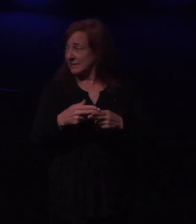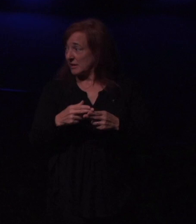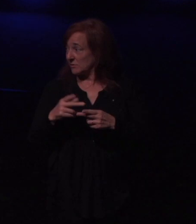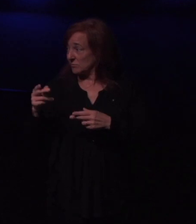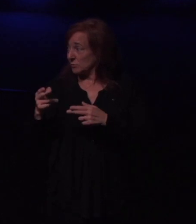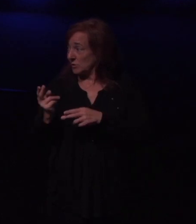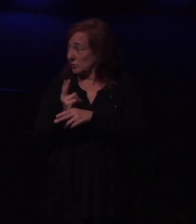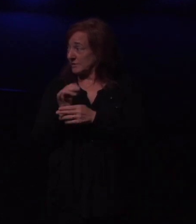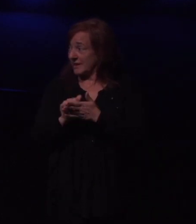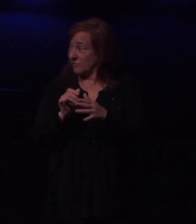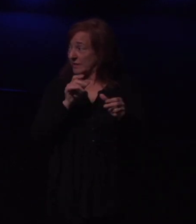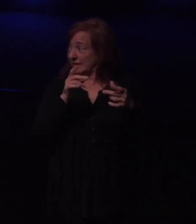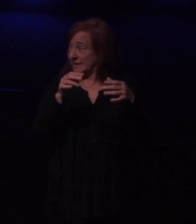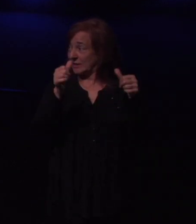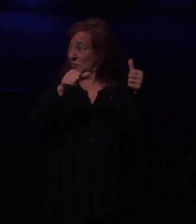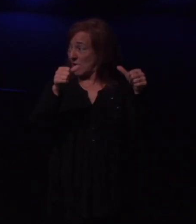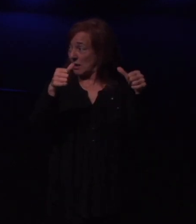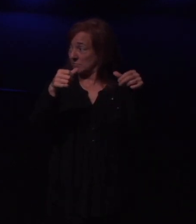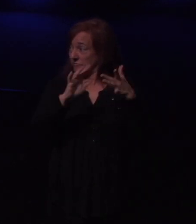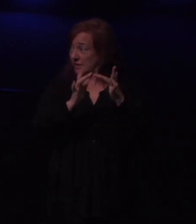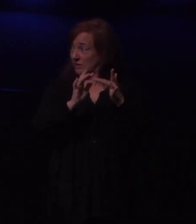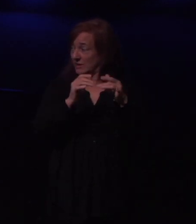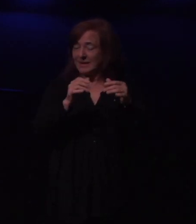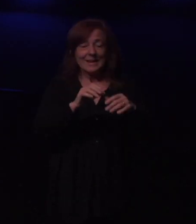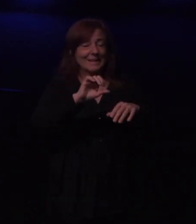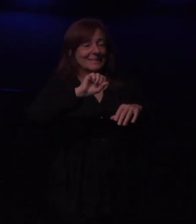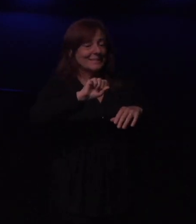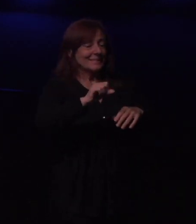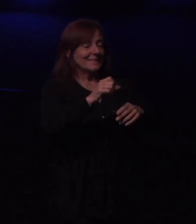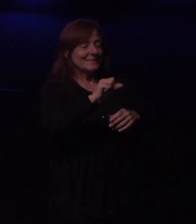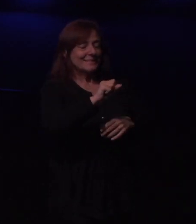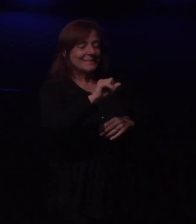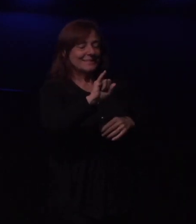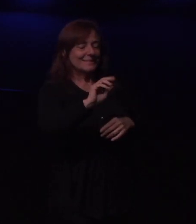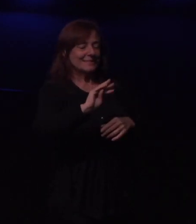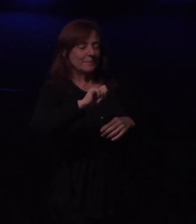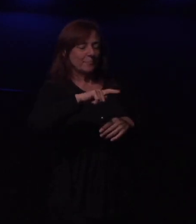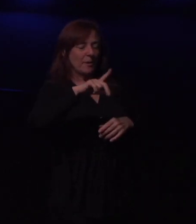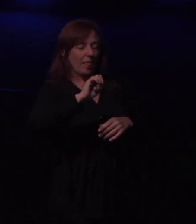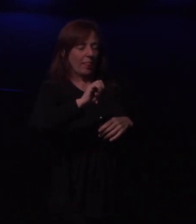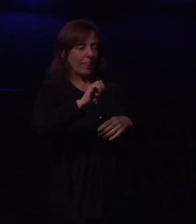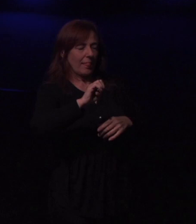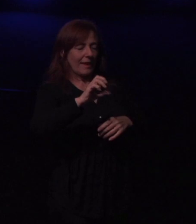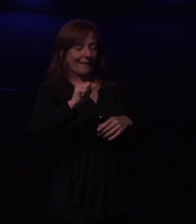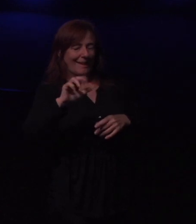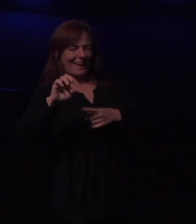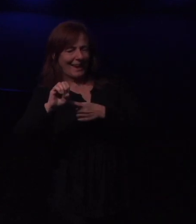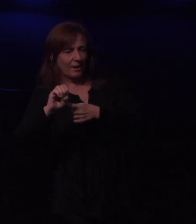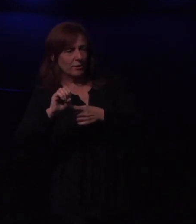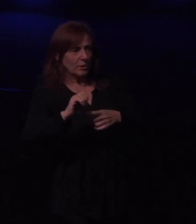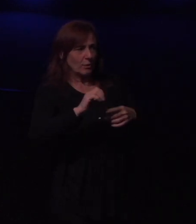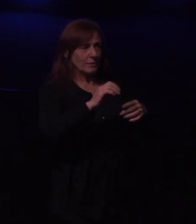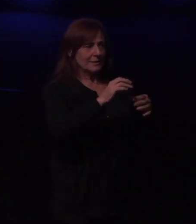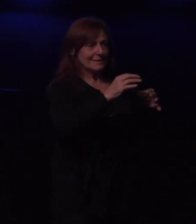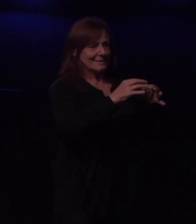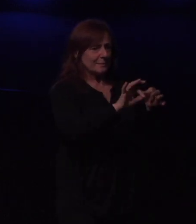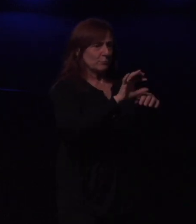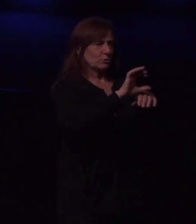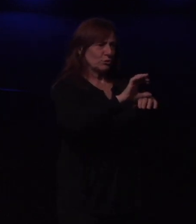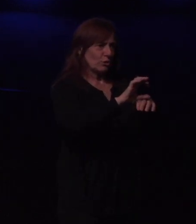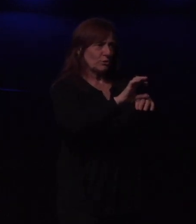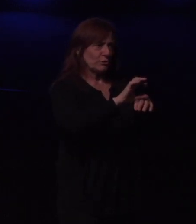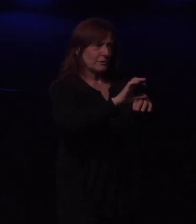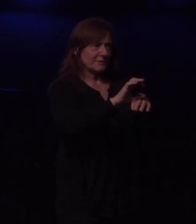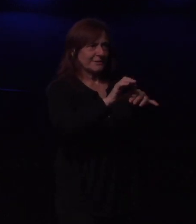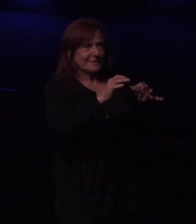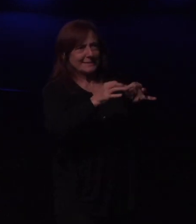for the internet postings later this week, Simple Care. How do you like that? You see, because we're Simple Church. So we're just kind of bringing that thing full